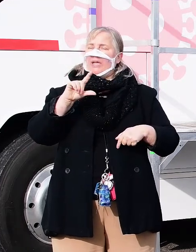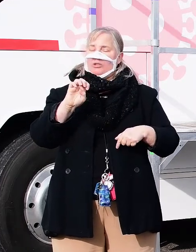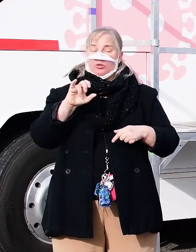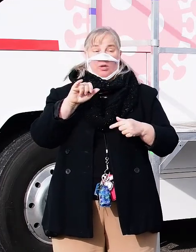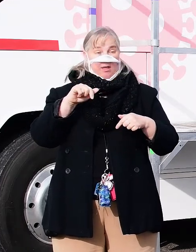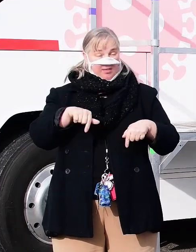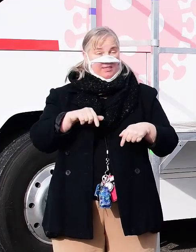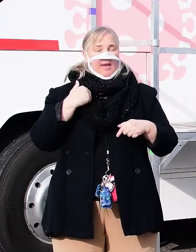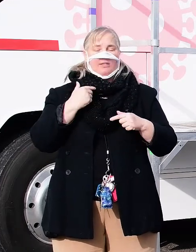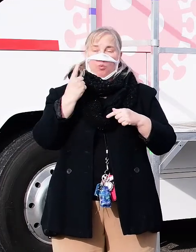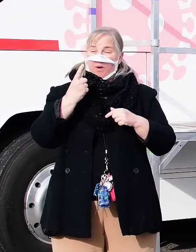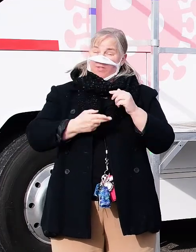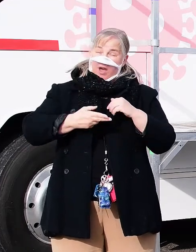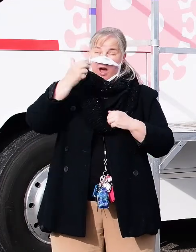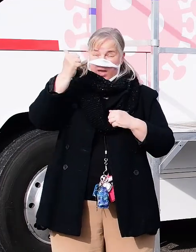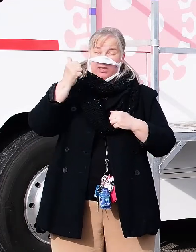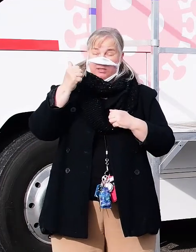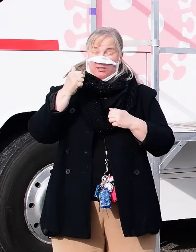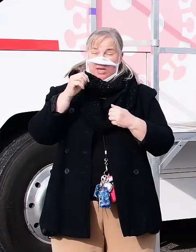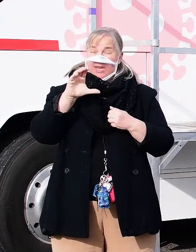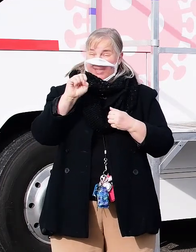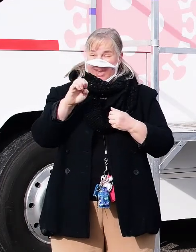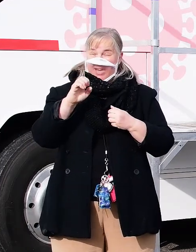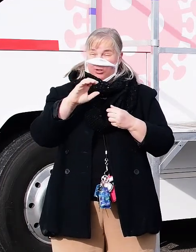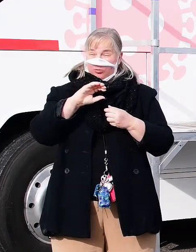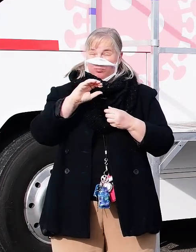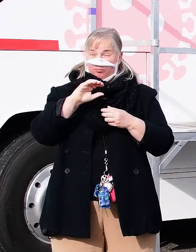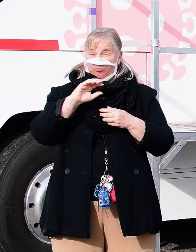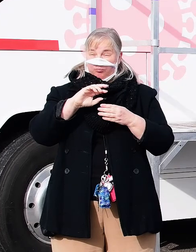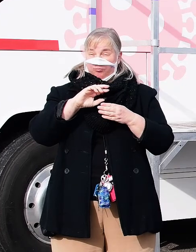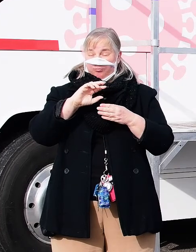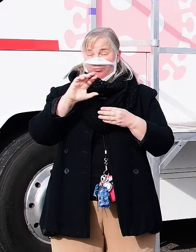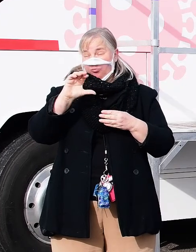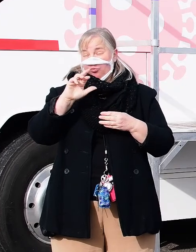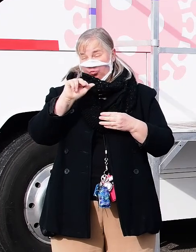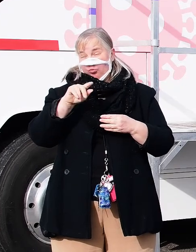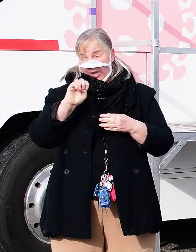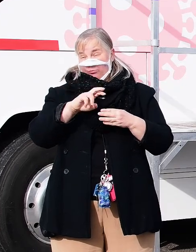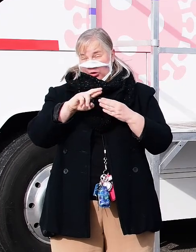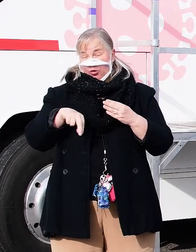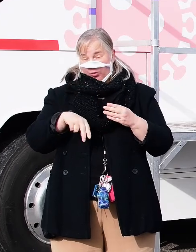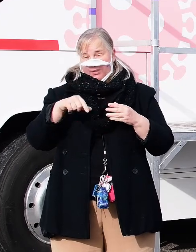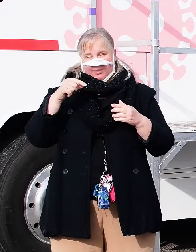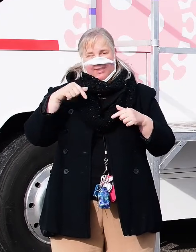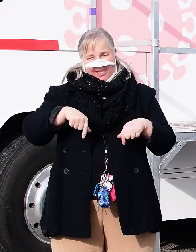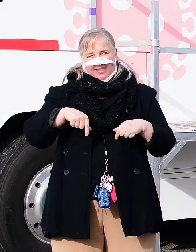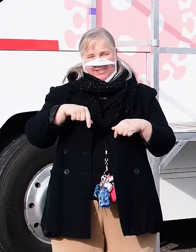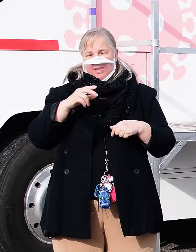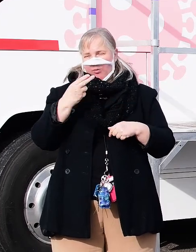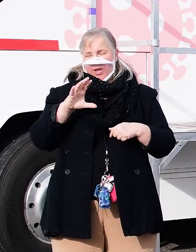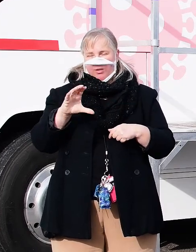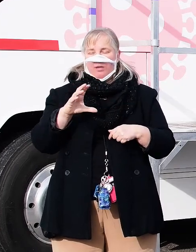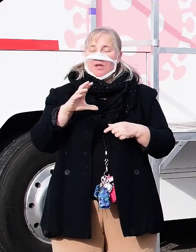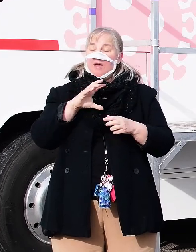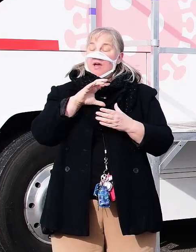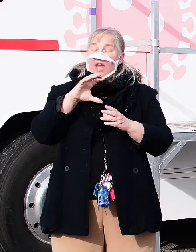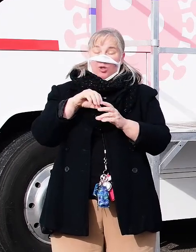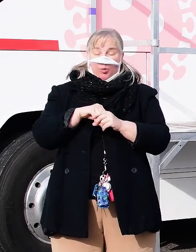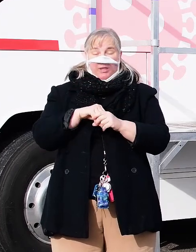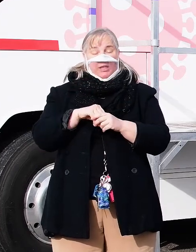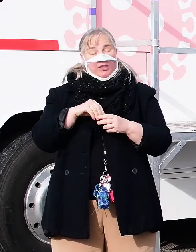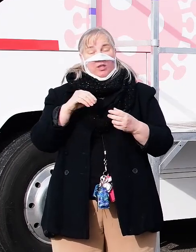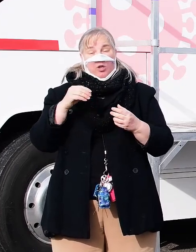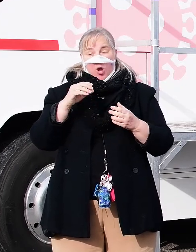the highest case rates in our county. Our newest efforts include mobile testing bus and